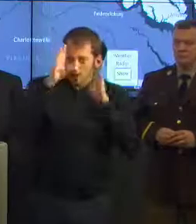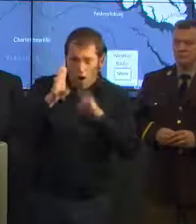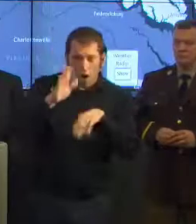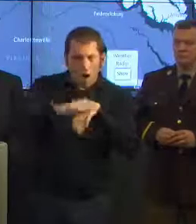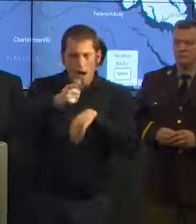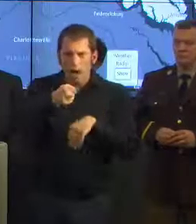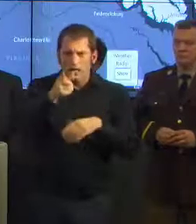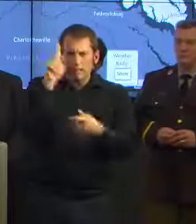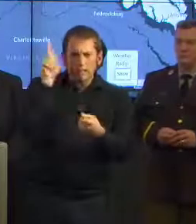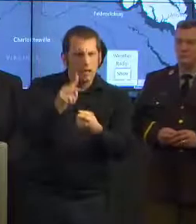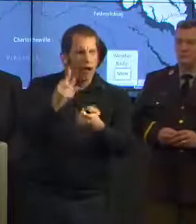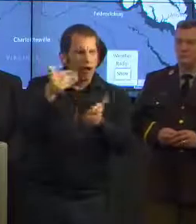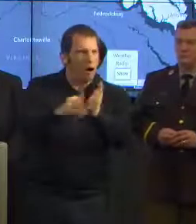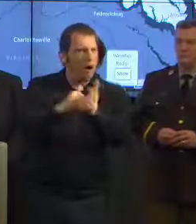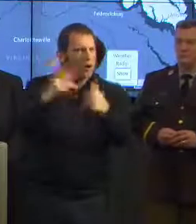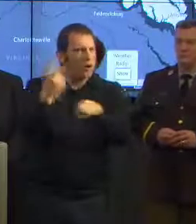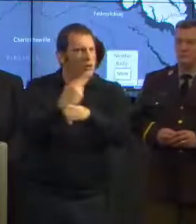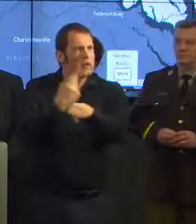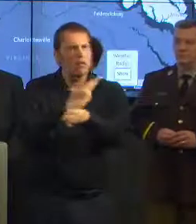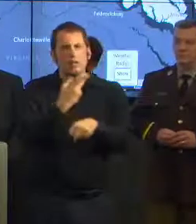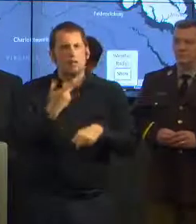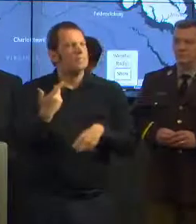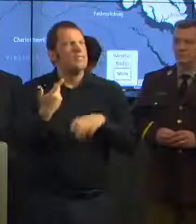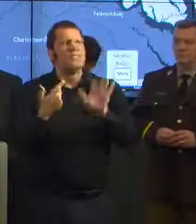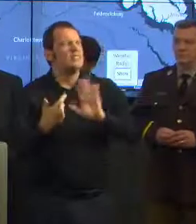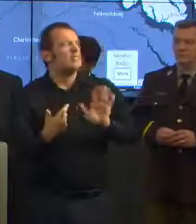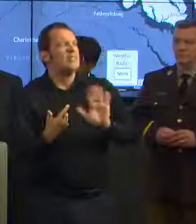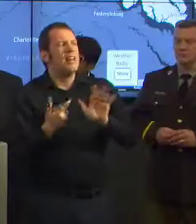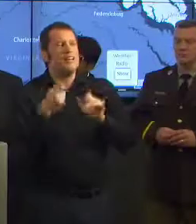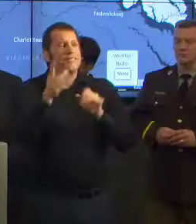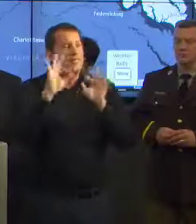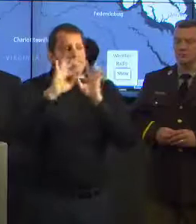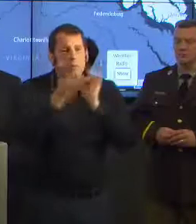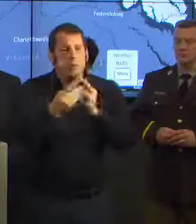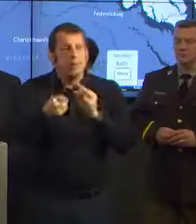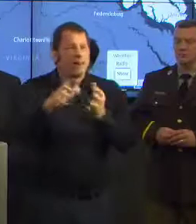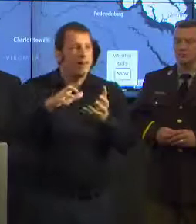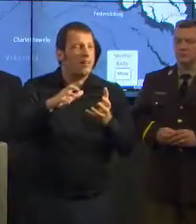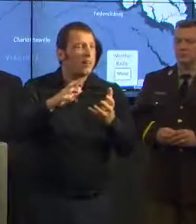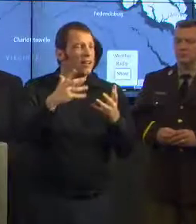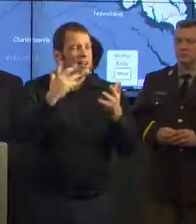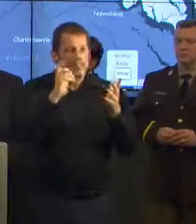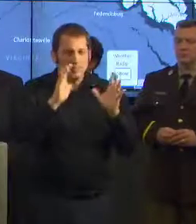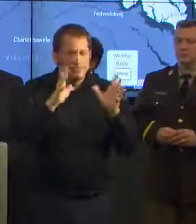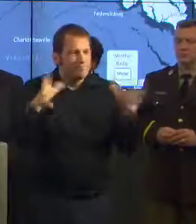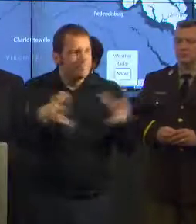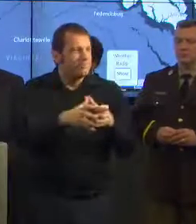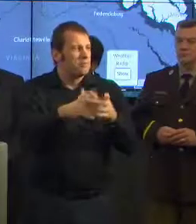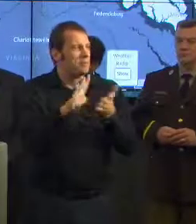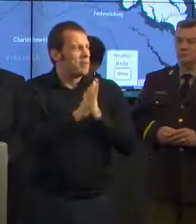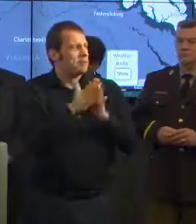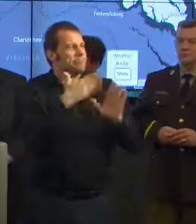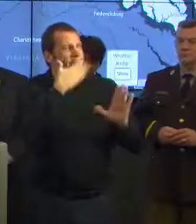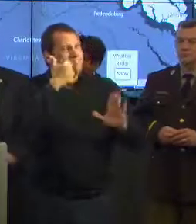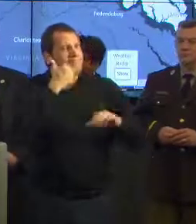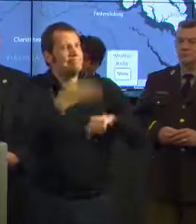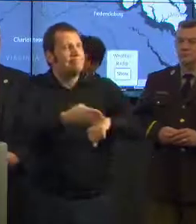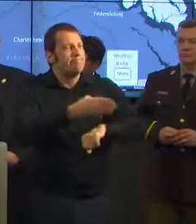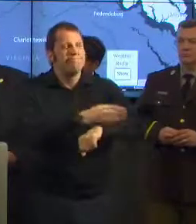about families healing and healing communities. This is actually about taking